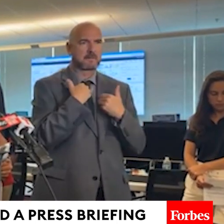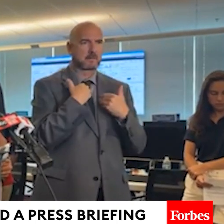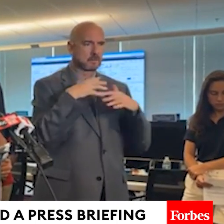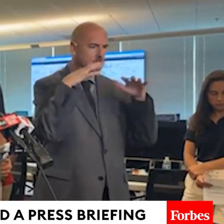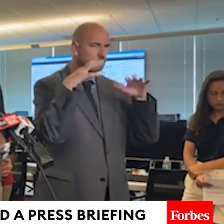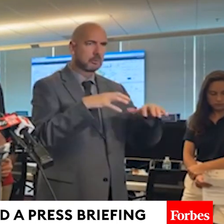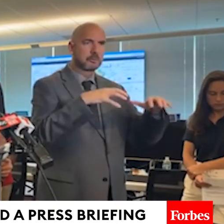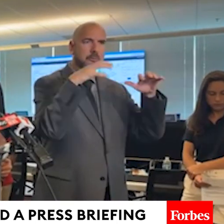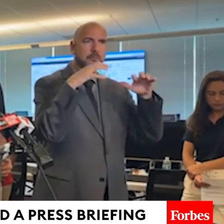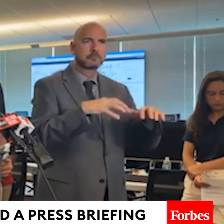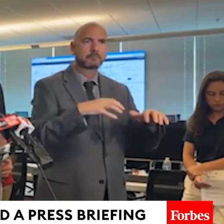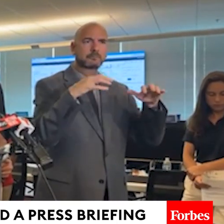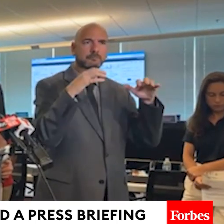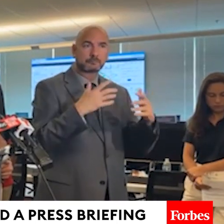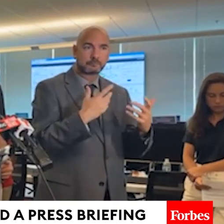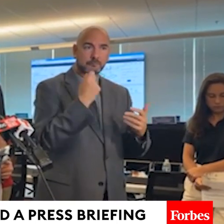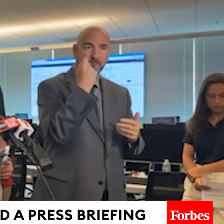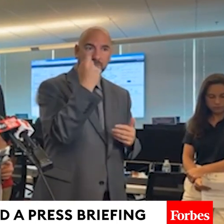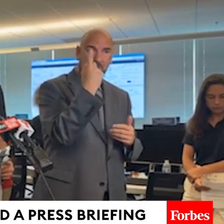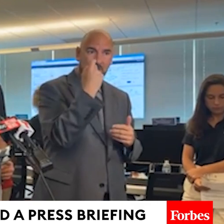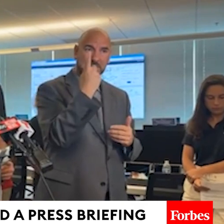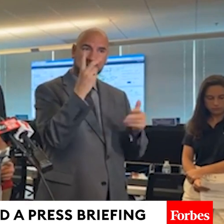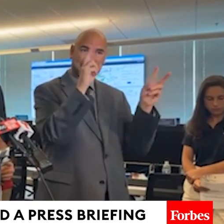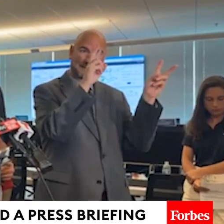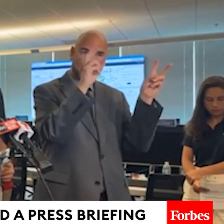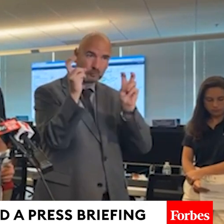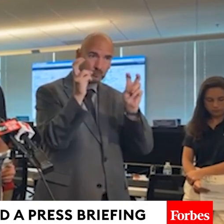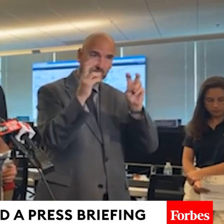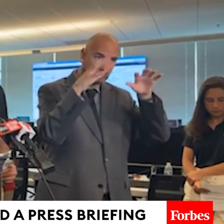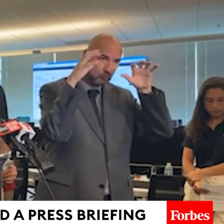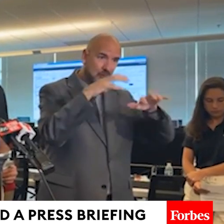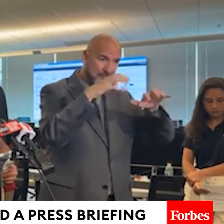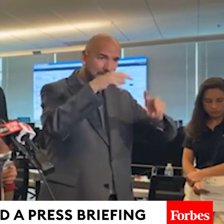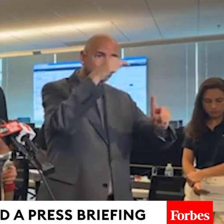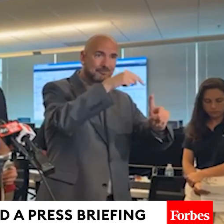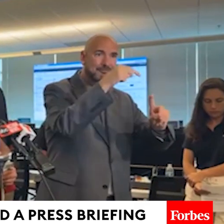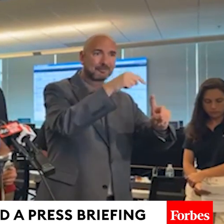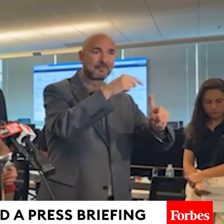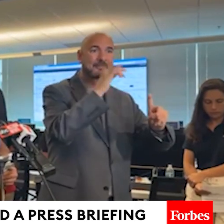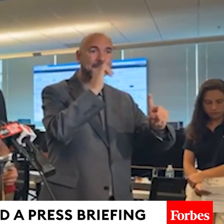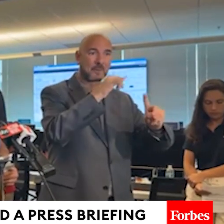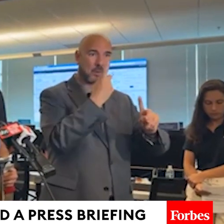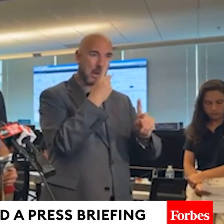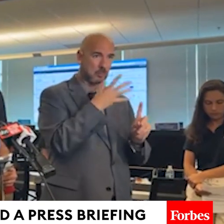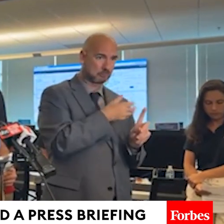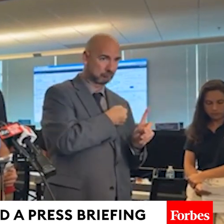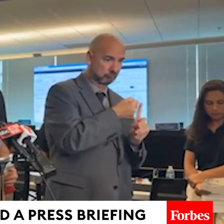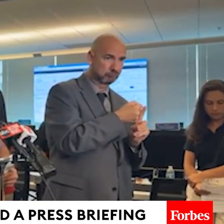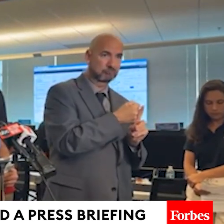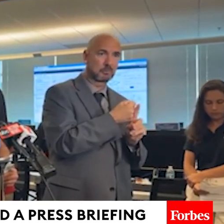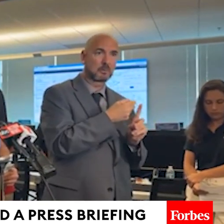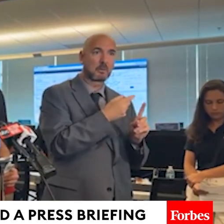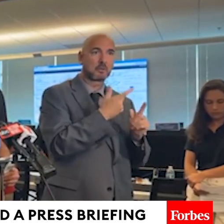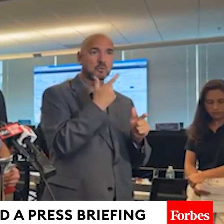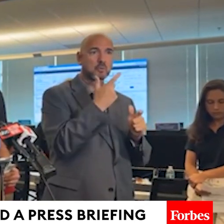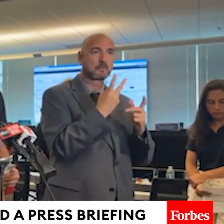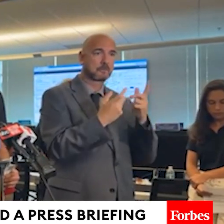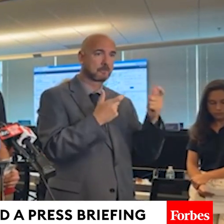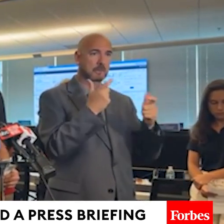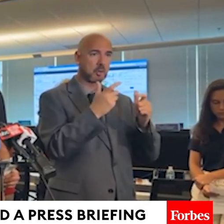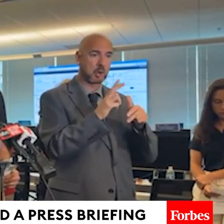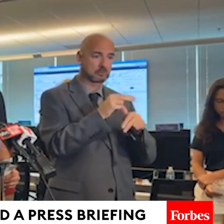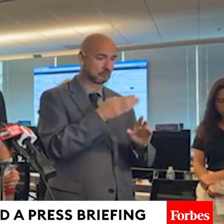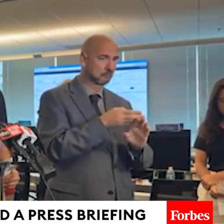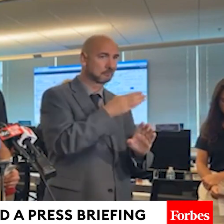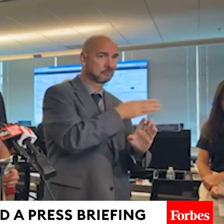and we're talking about 11 inches of rain, on top of 2 back-to-back kind of hurricanes, where the ground